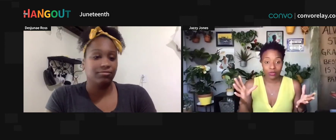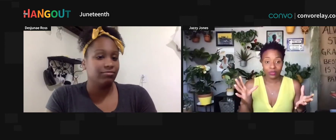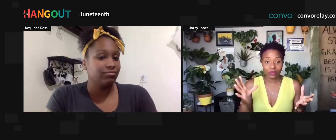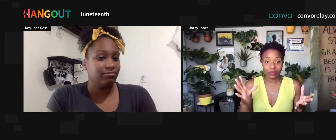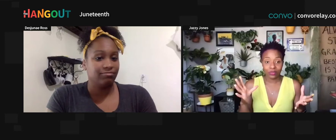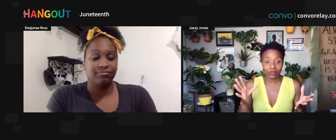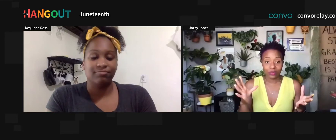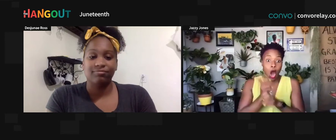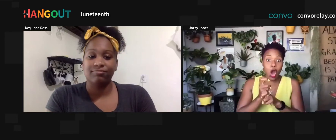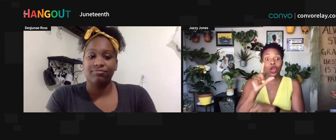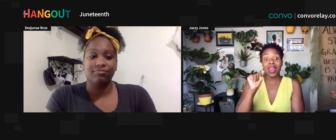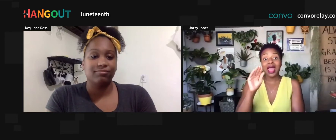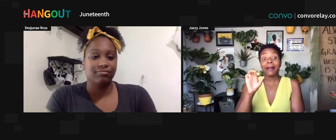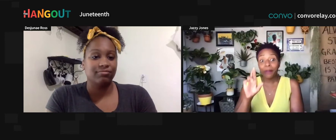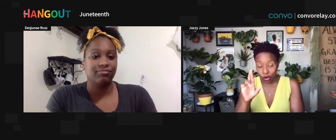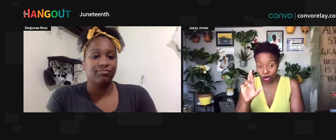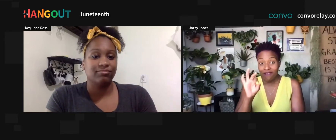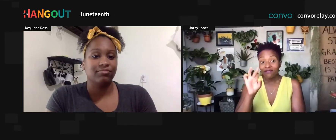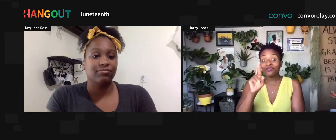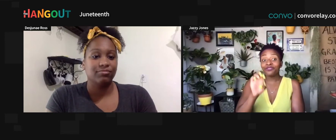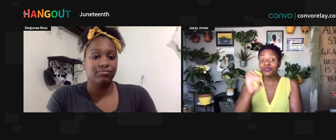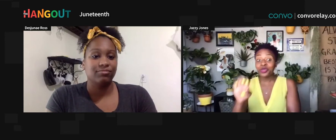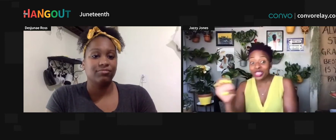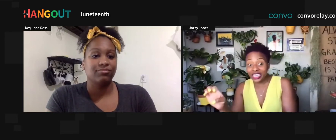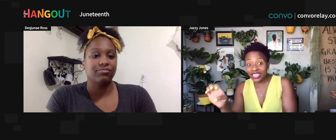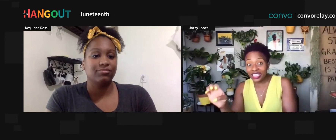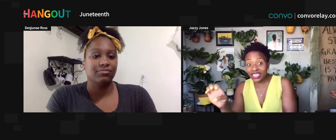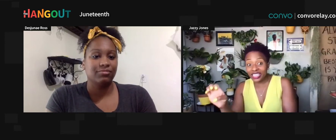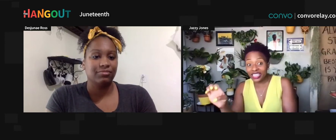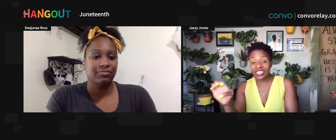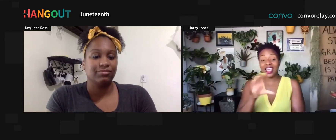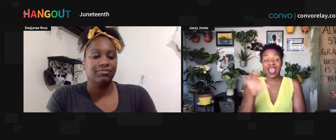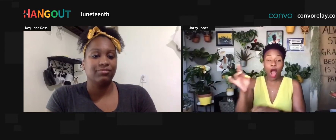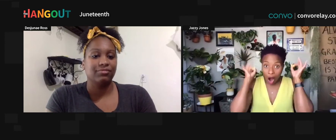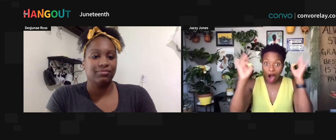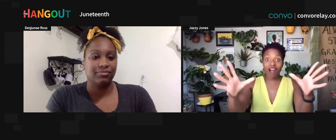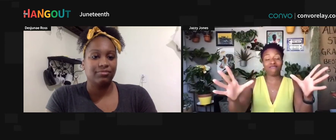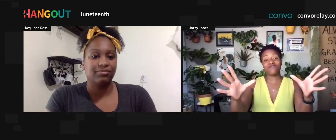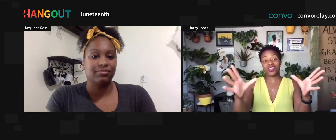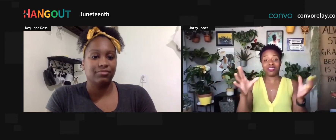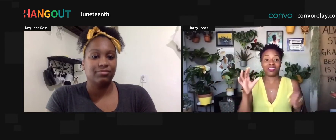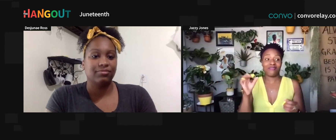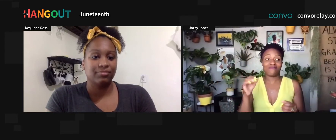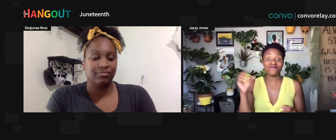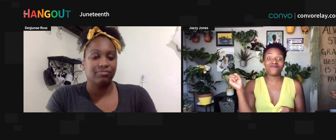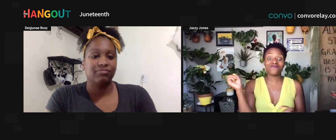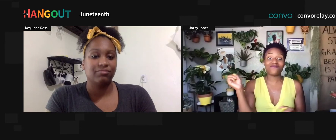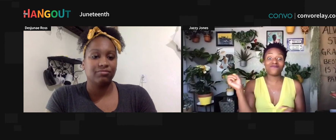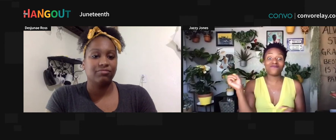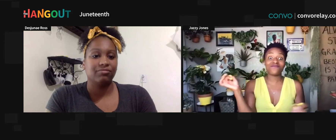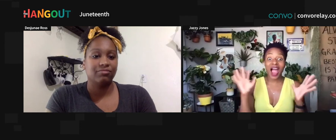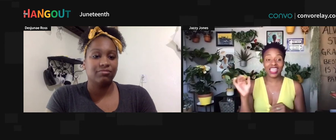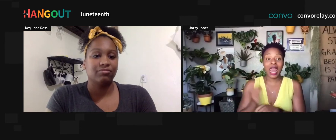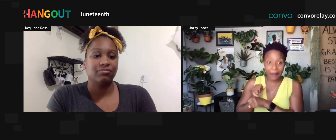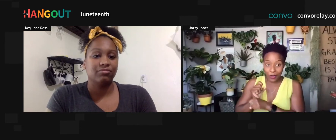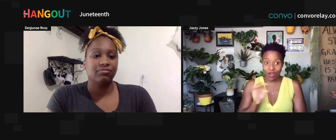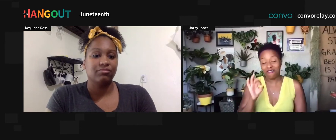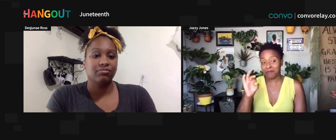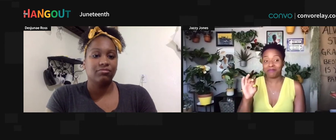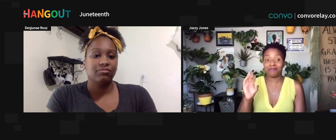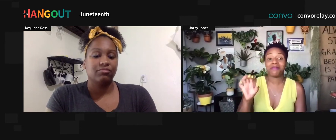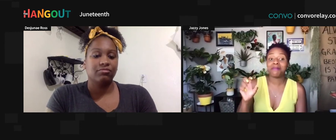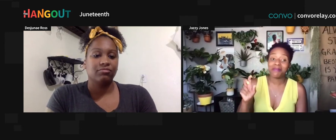no America without us, point blank. Am I wrong? Without our labor, let alone free labor,